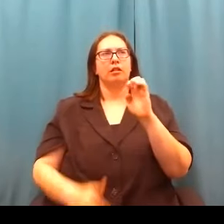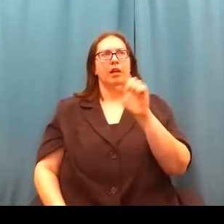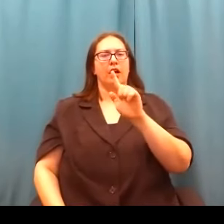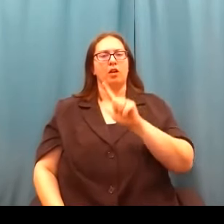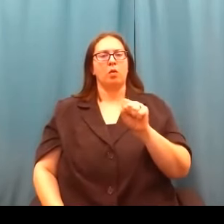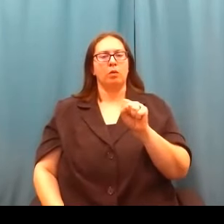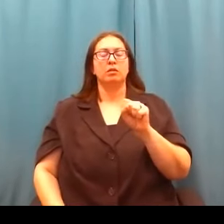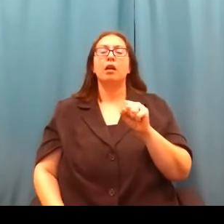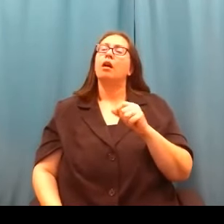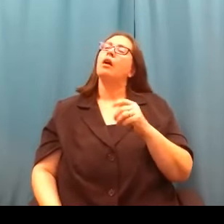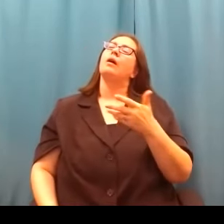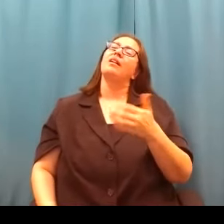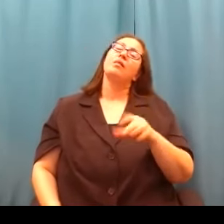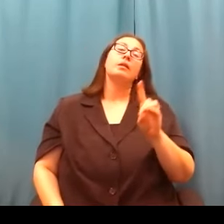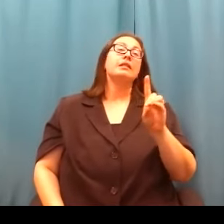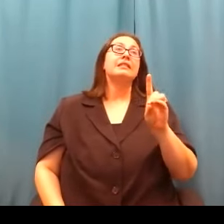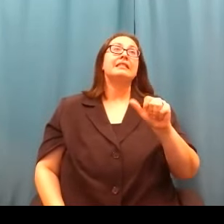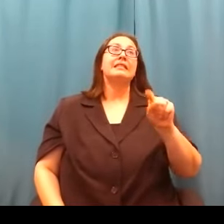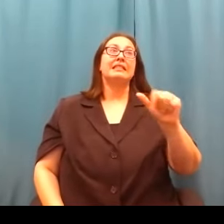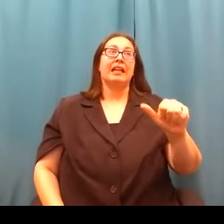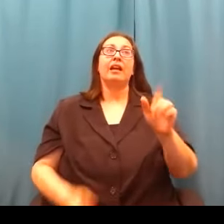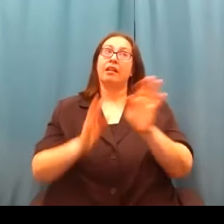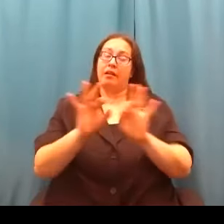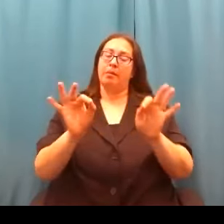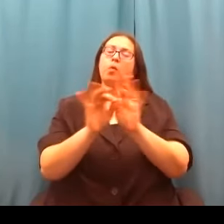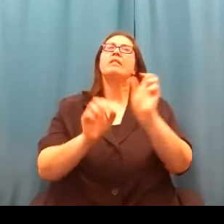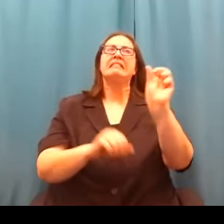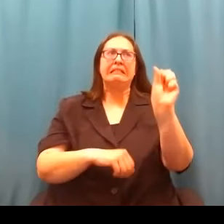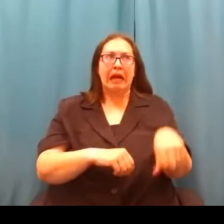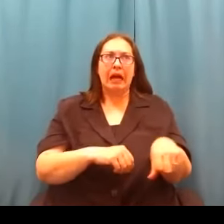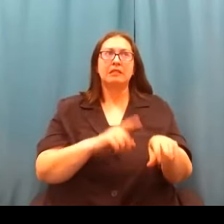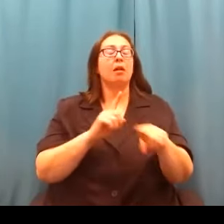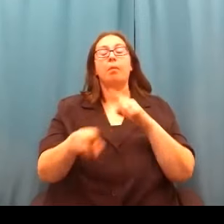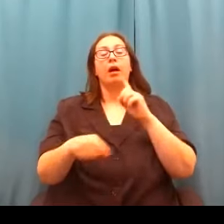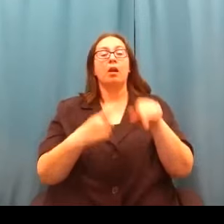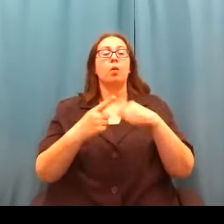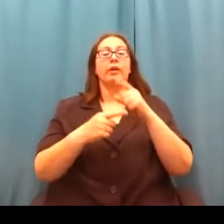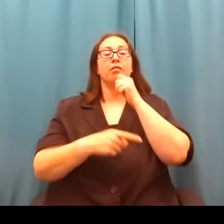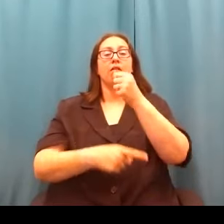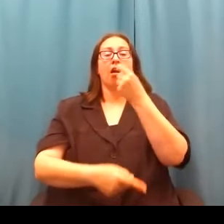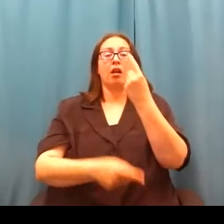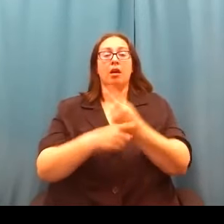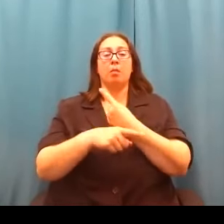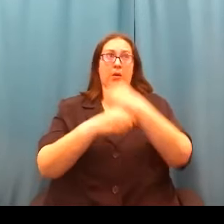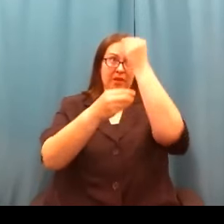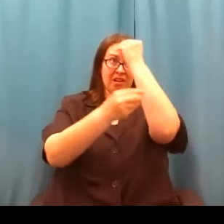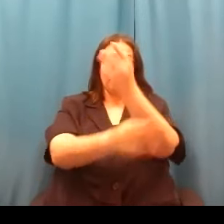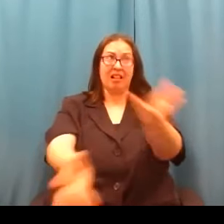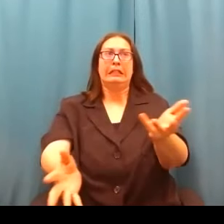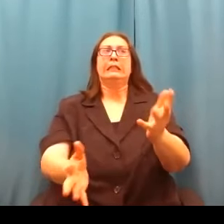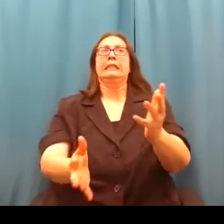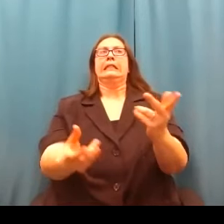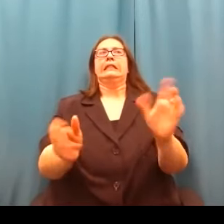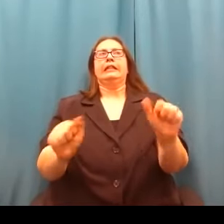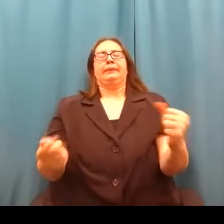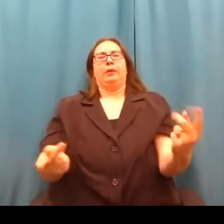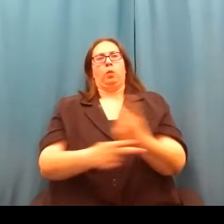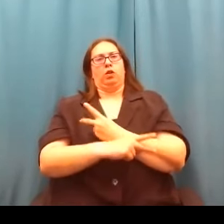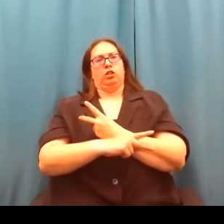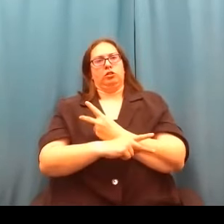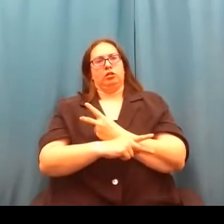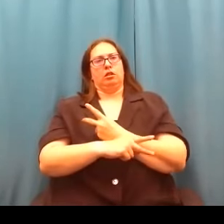it's not provided appropriately, it can do more harm than good. And so the City of St. Louis Department of Health was really working